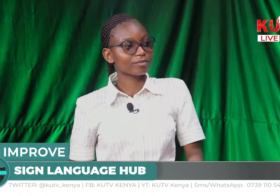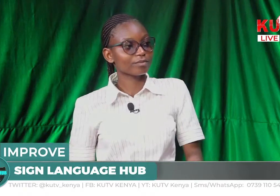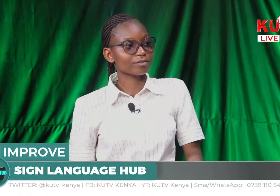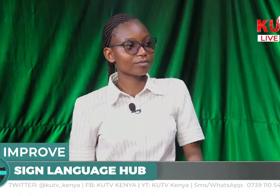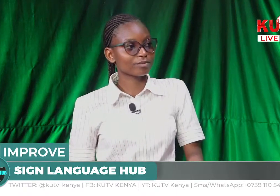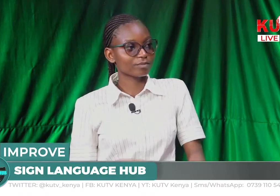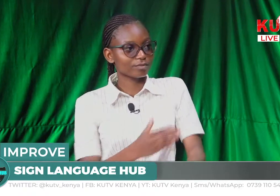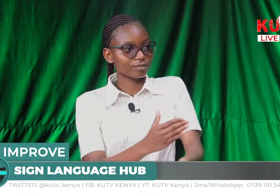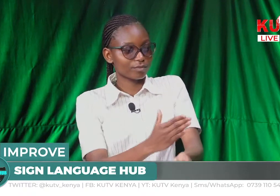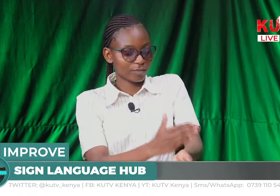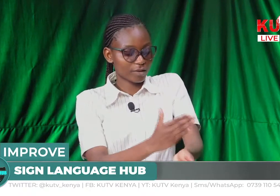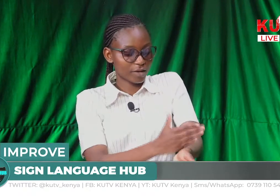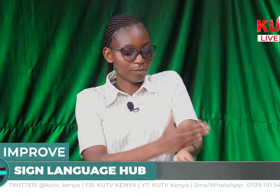Improve. Again?